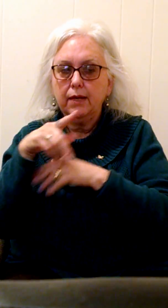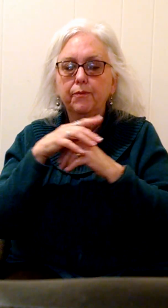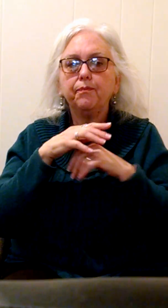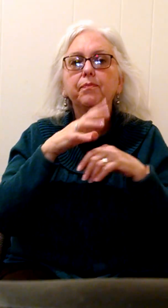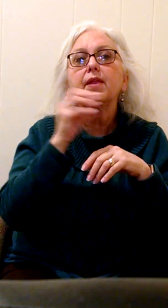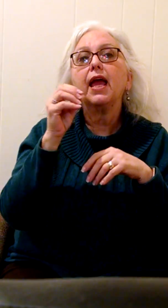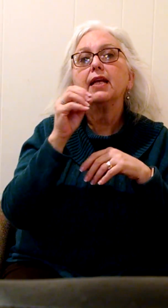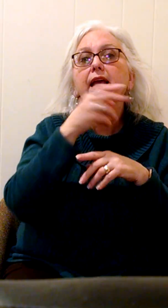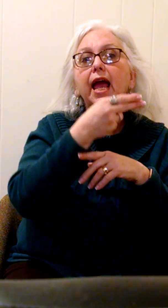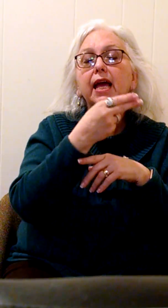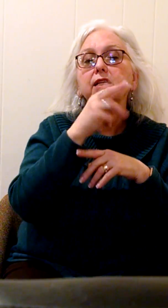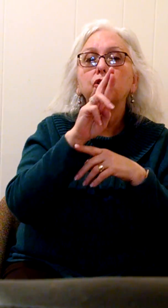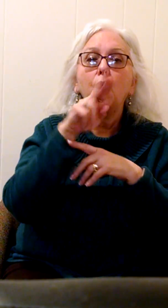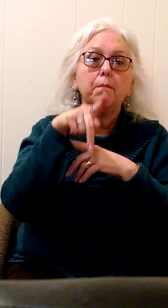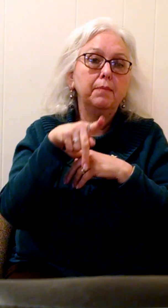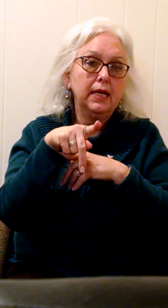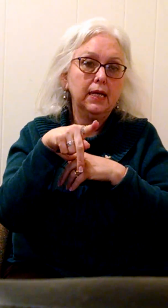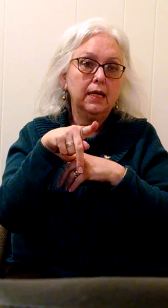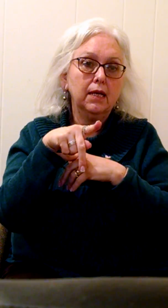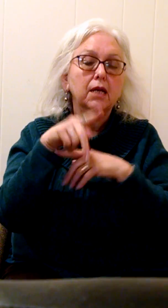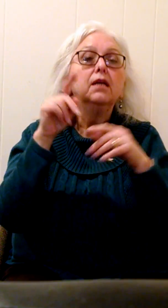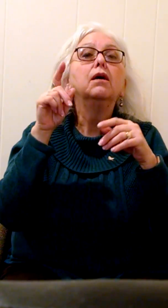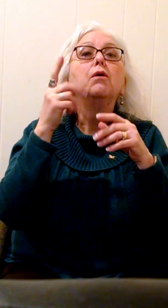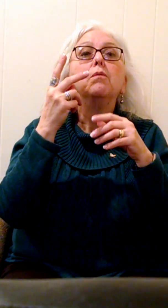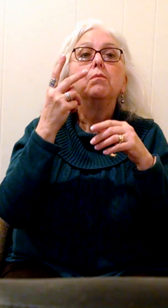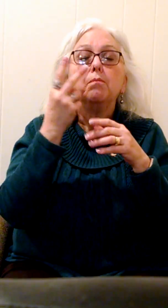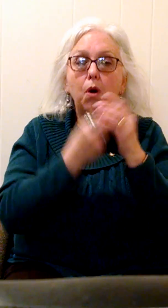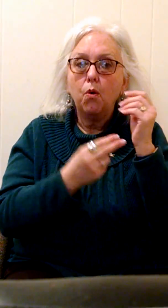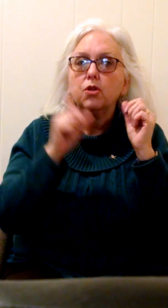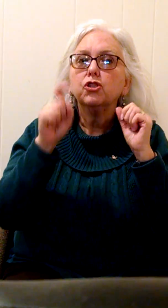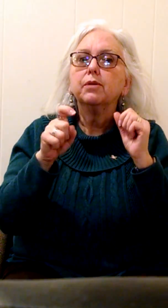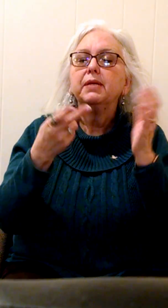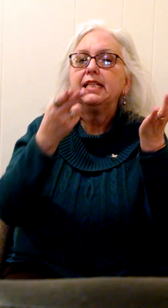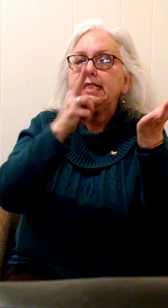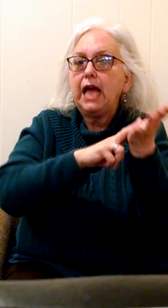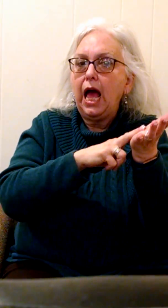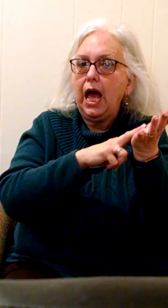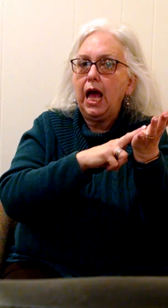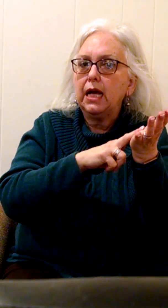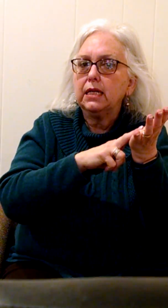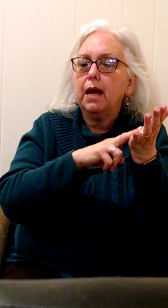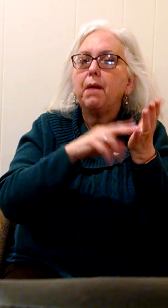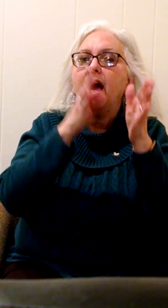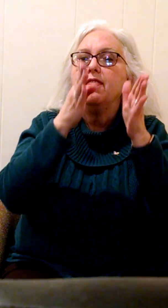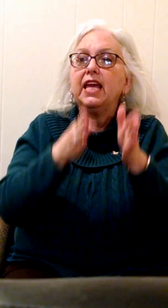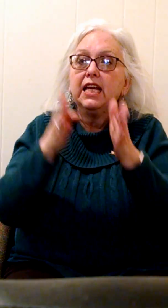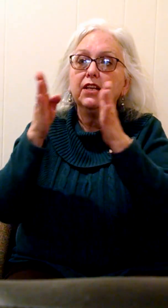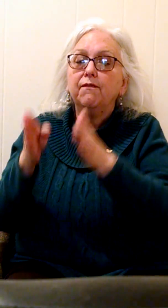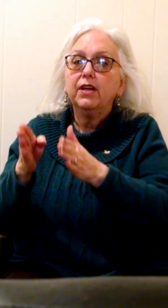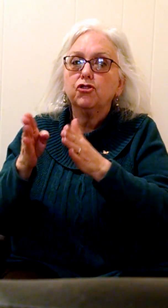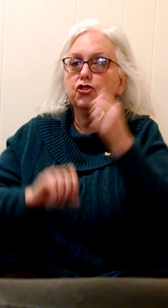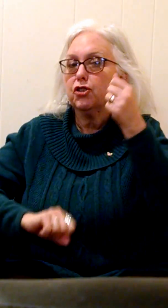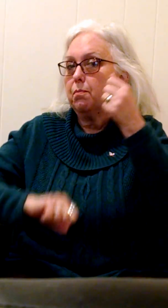and HRP shall be signed by the individual support team members,